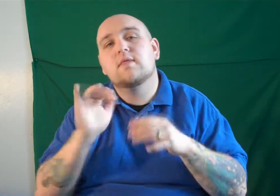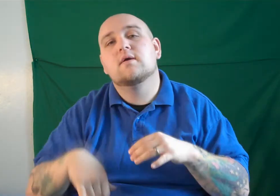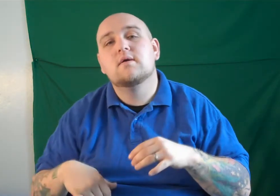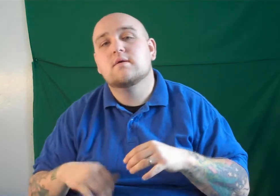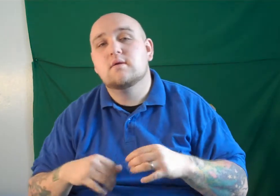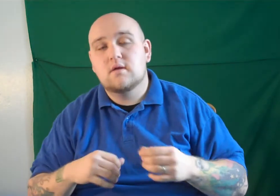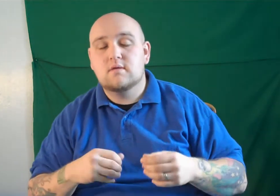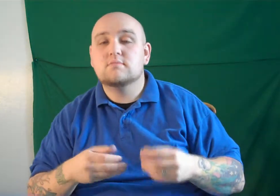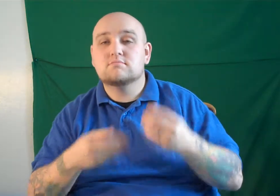from RID's website,